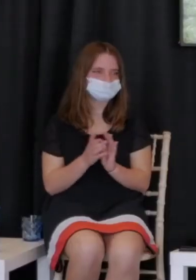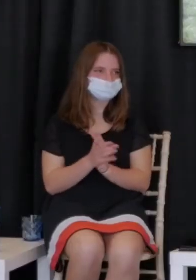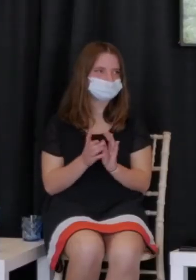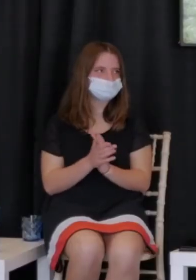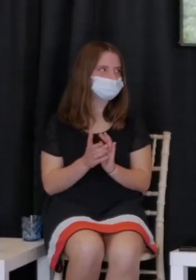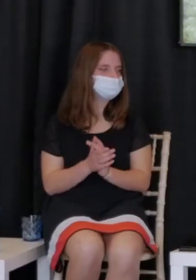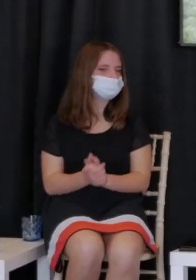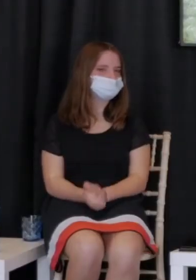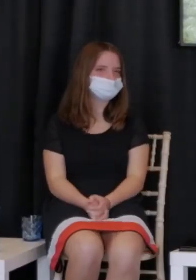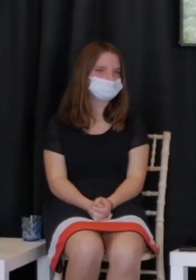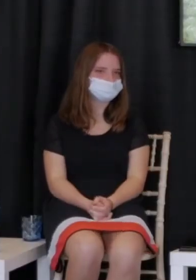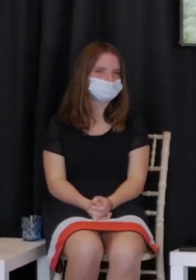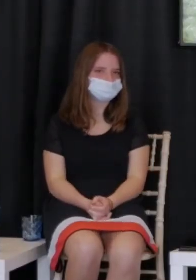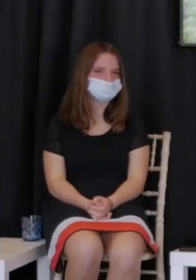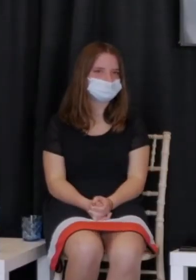chatterbox right now.